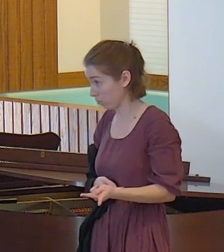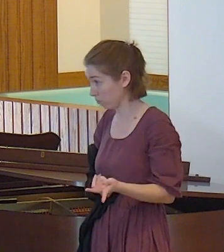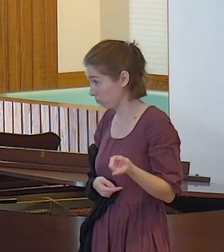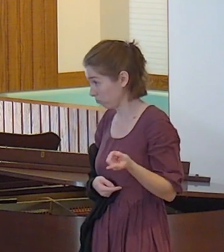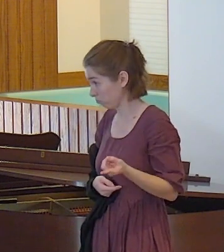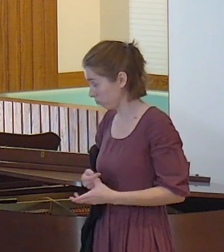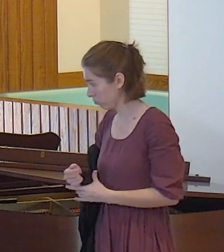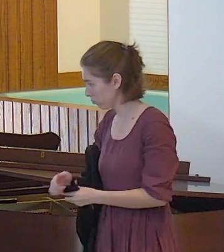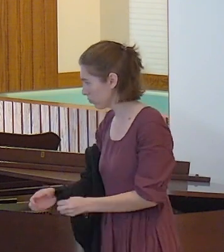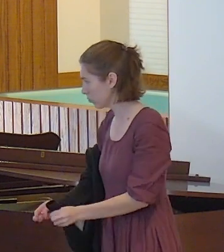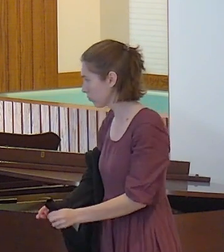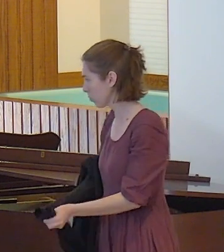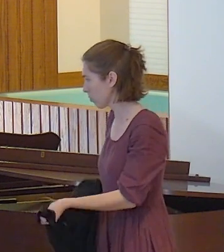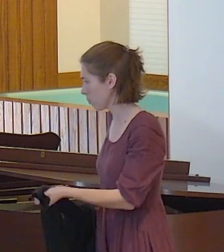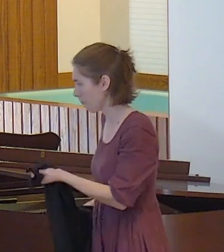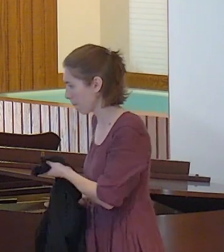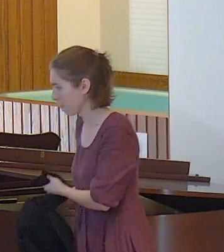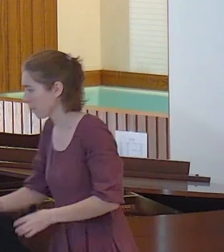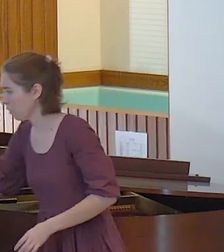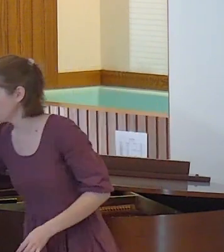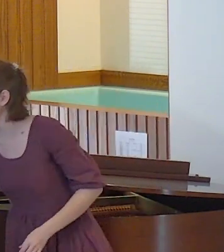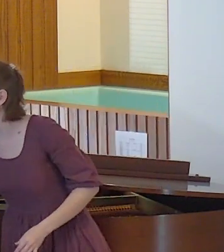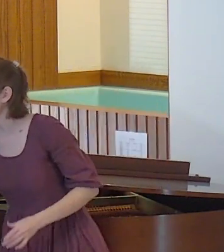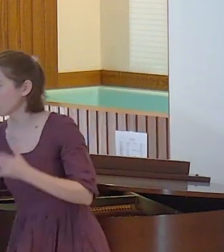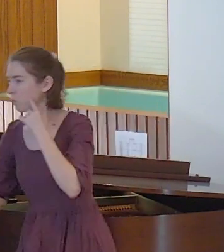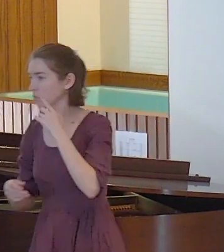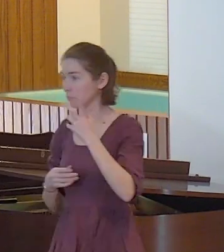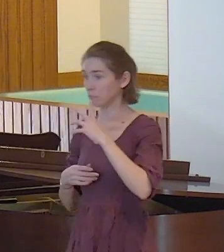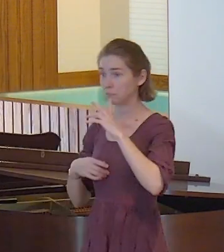I'm going to give you a quick history of how we met.